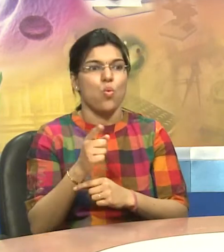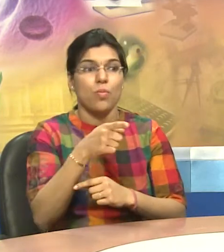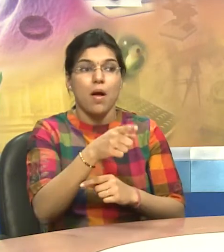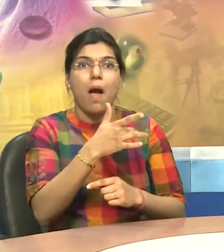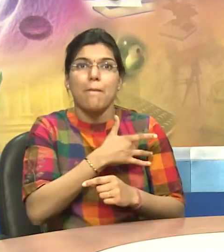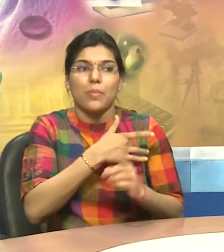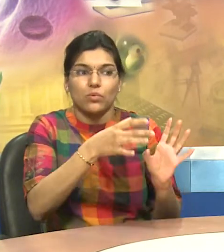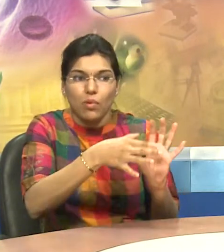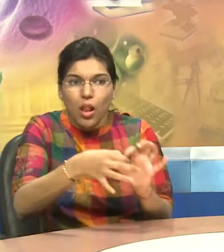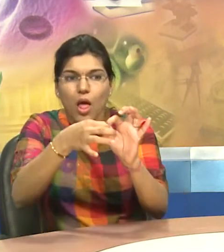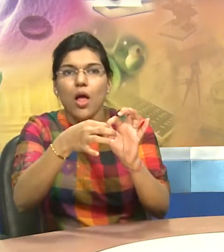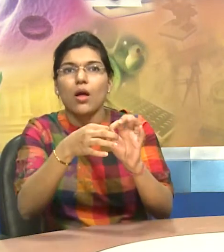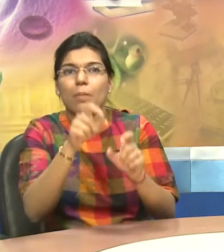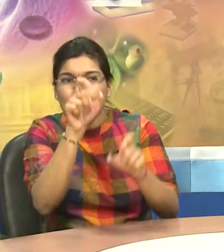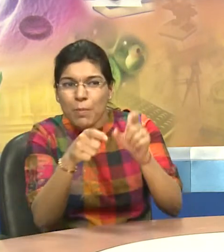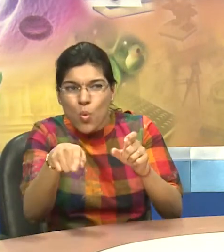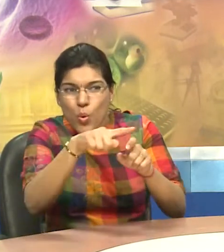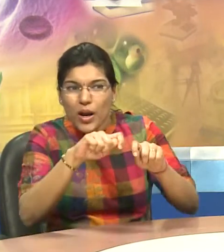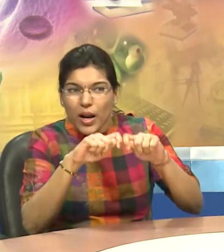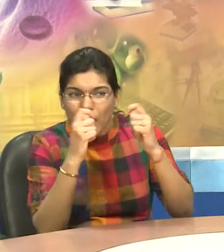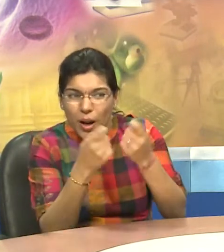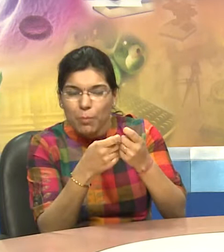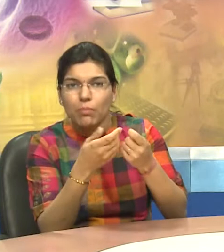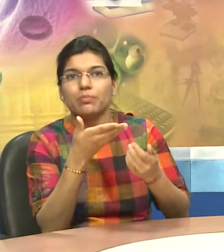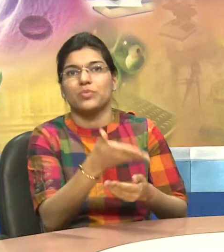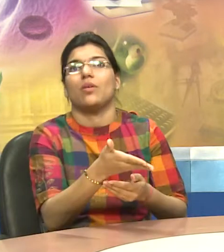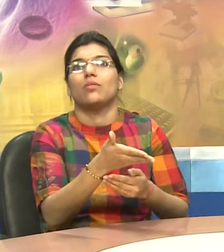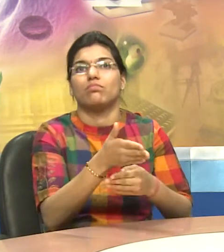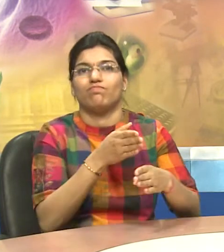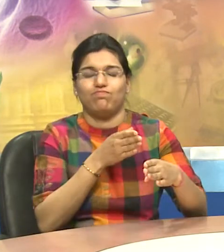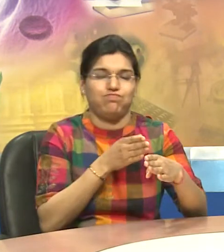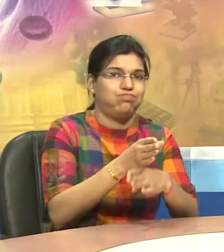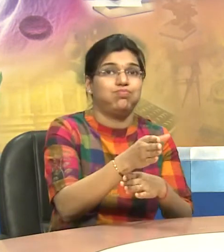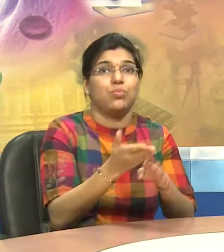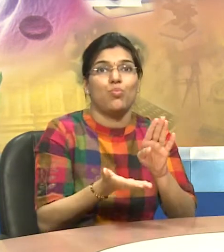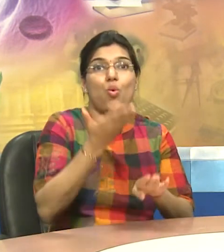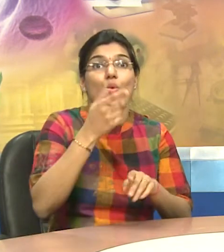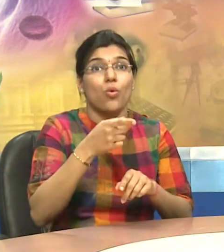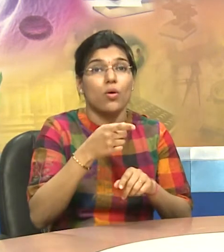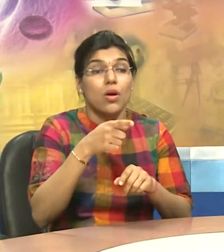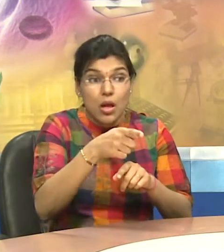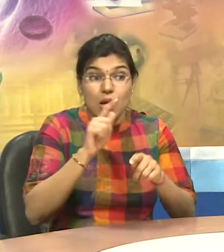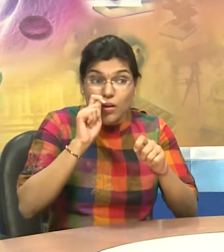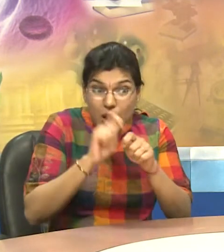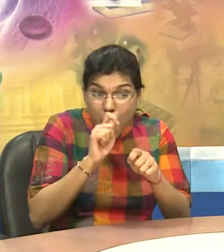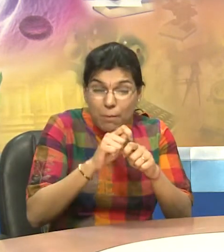It lies between 105 to 115, which is very